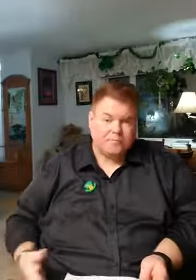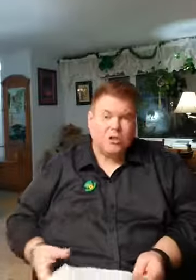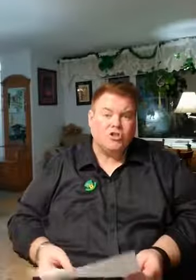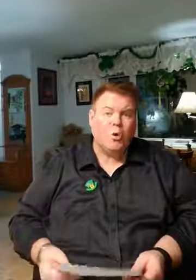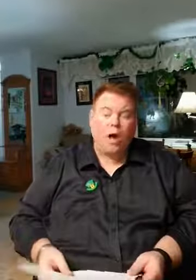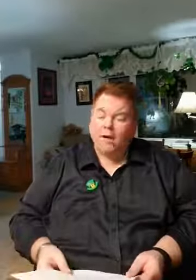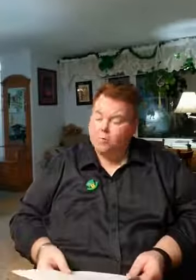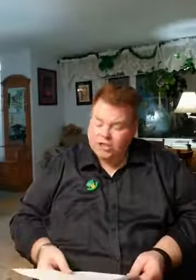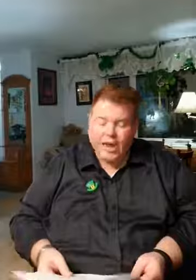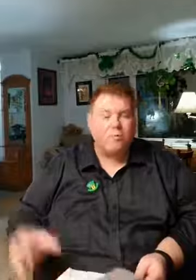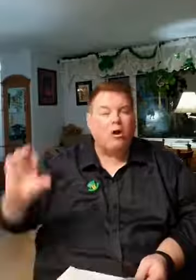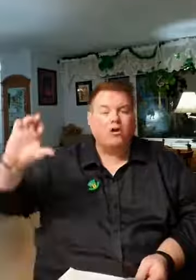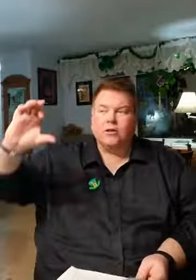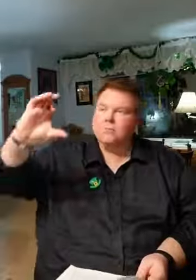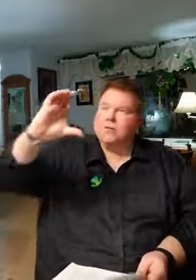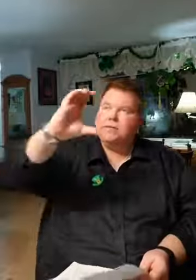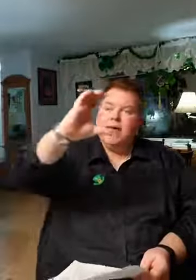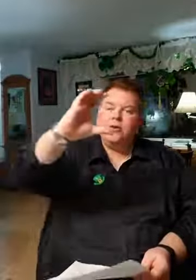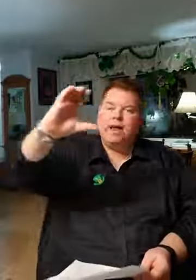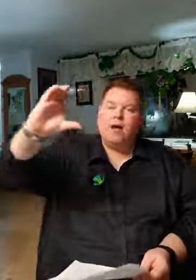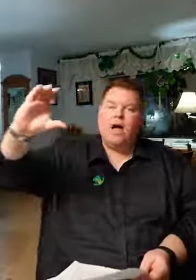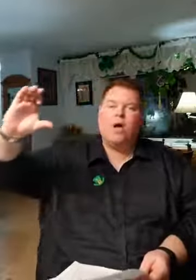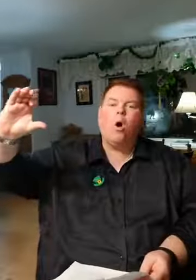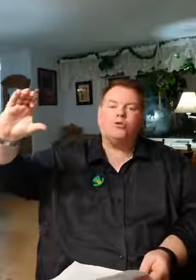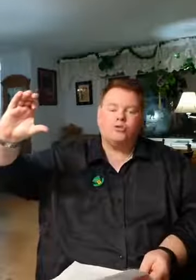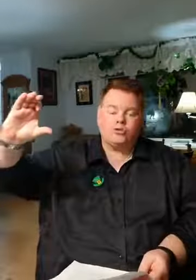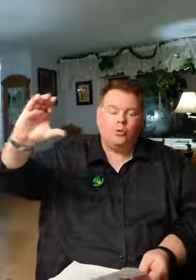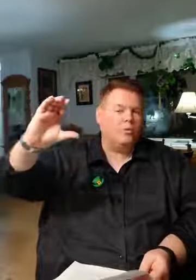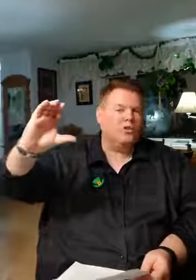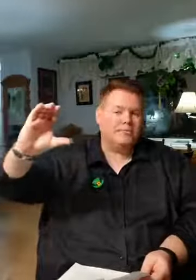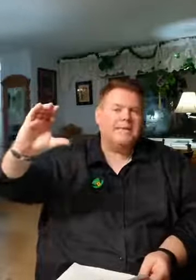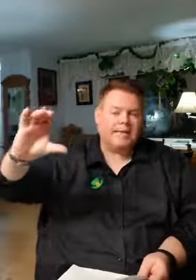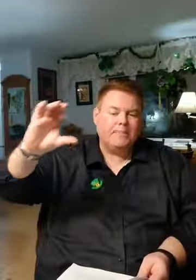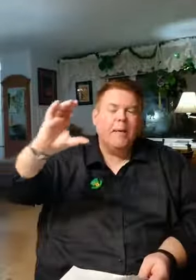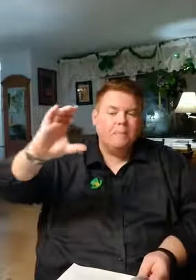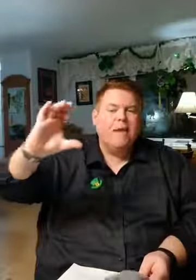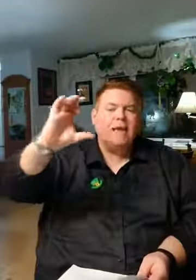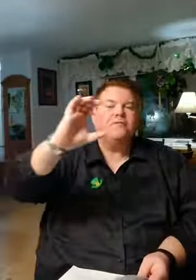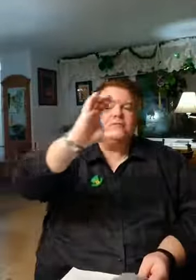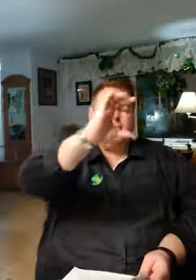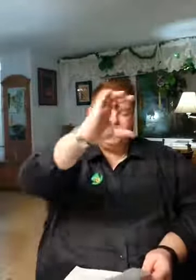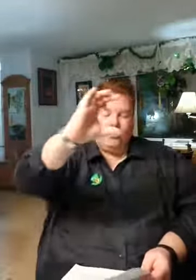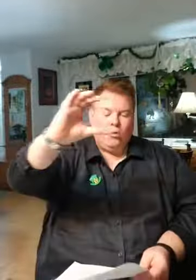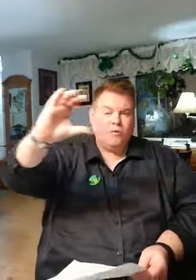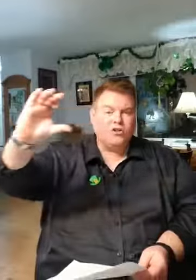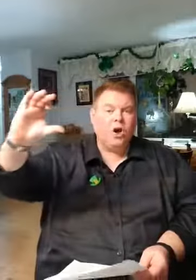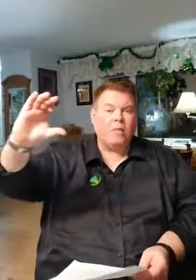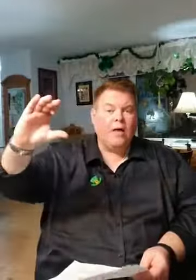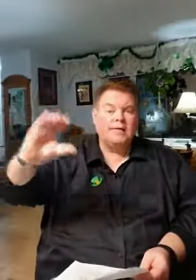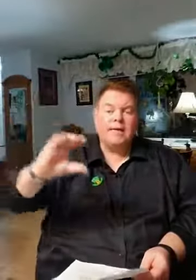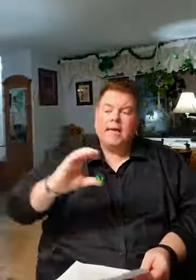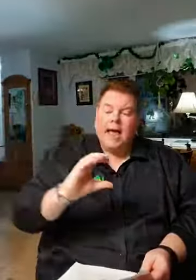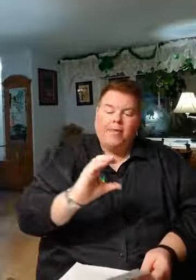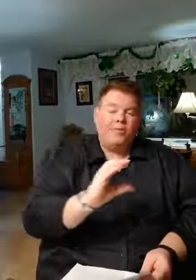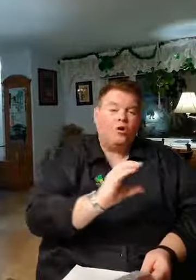So whichever part, the tenor and alto solo, which is basically male and female solo, are the top lines, and then the chorus,